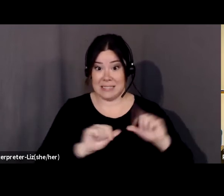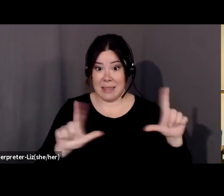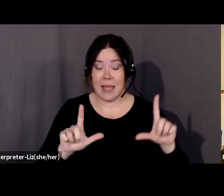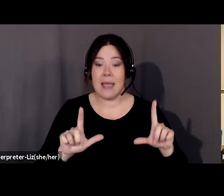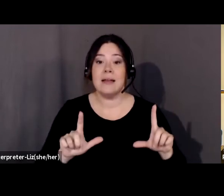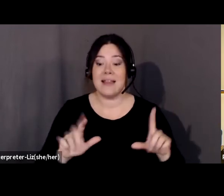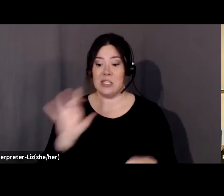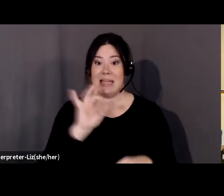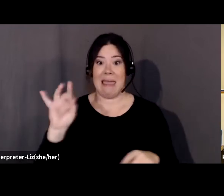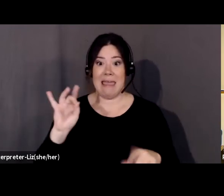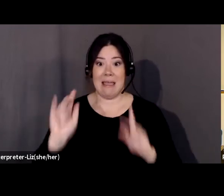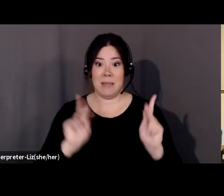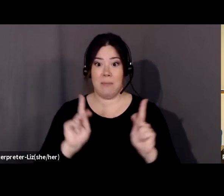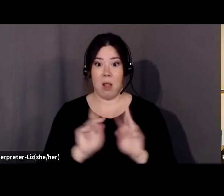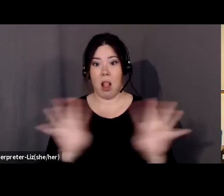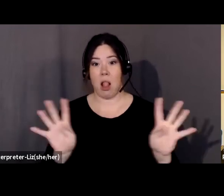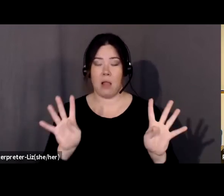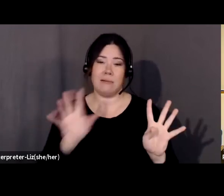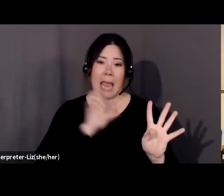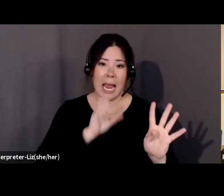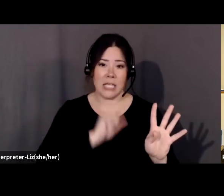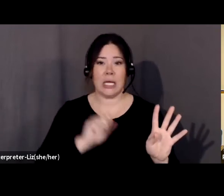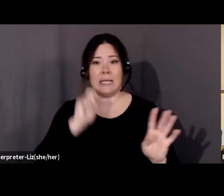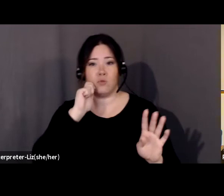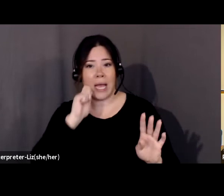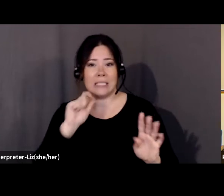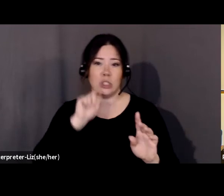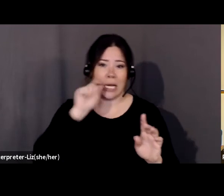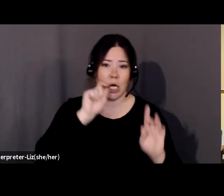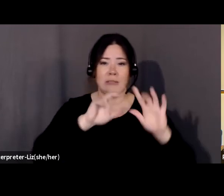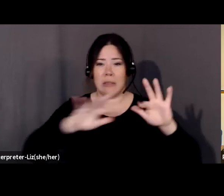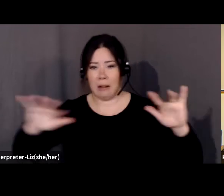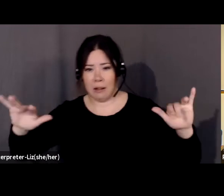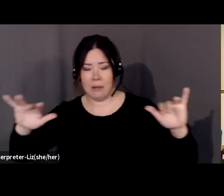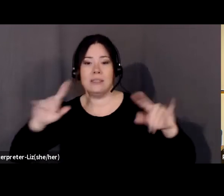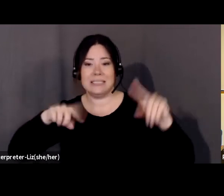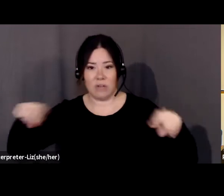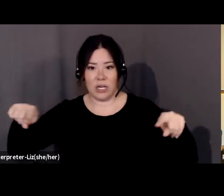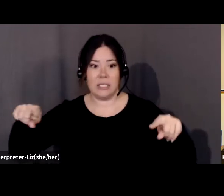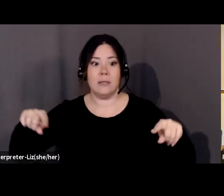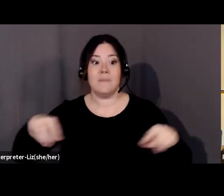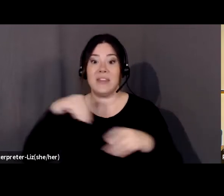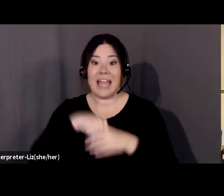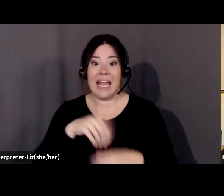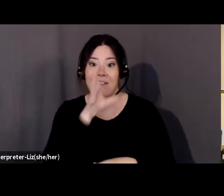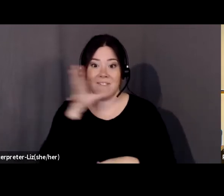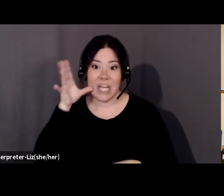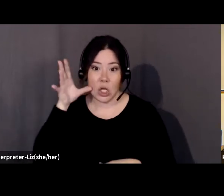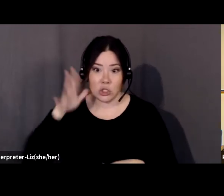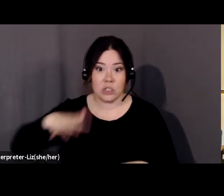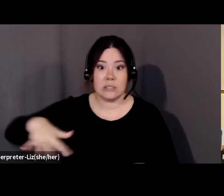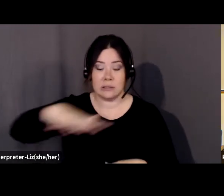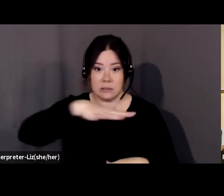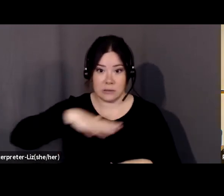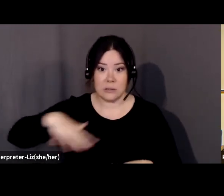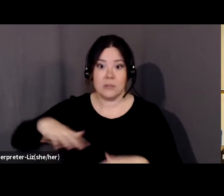8 individuals of various ages, races, and genders standing in a harvested field. And what